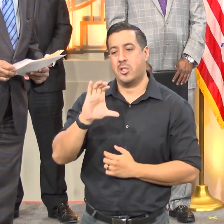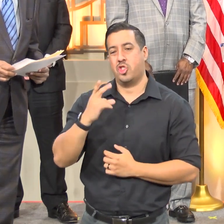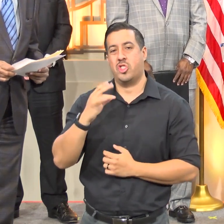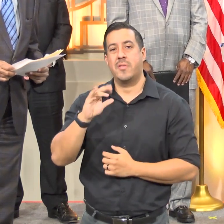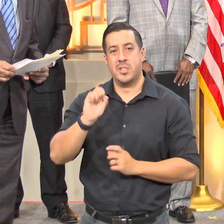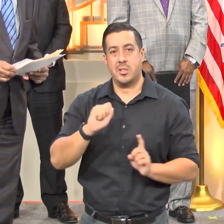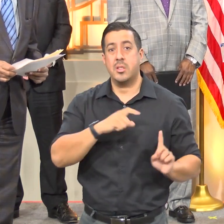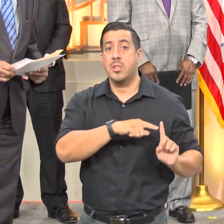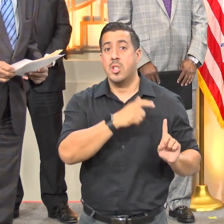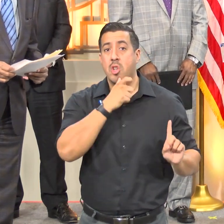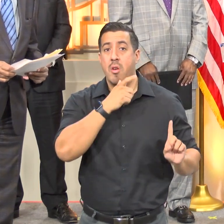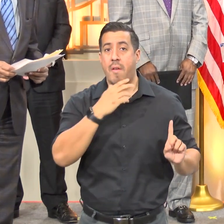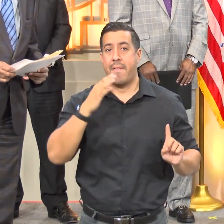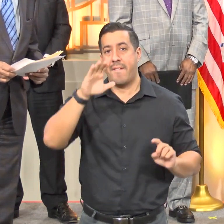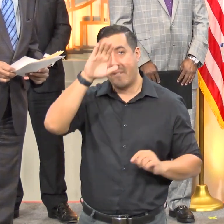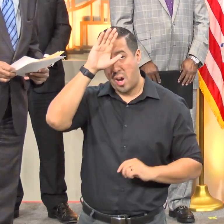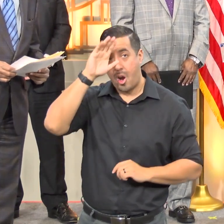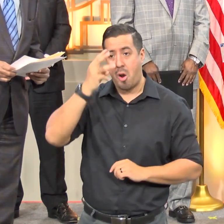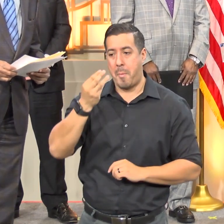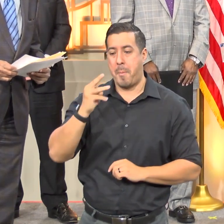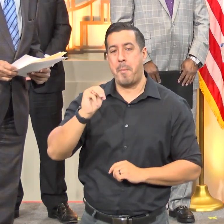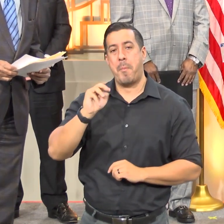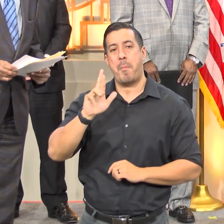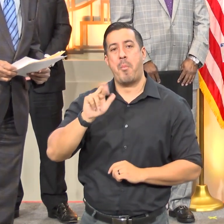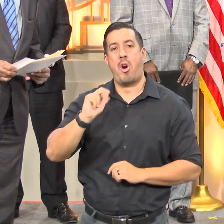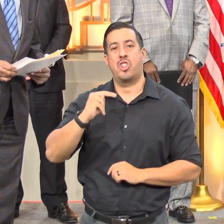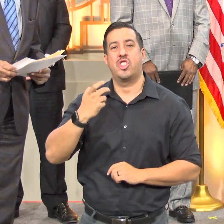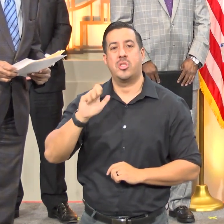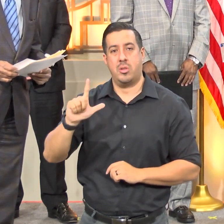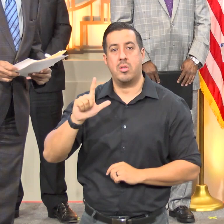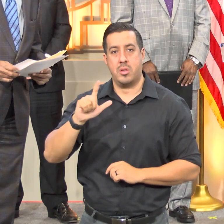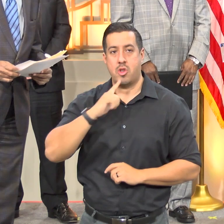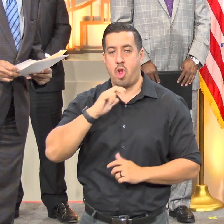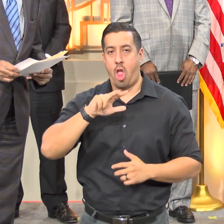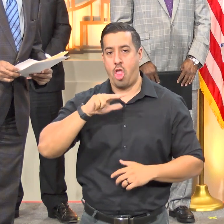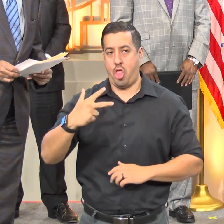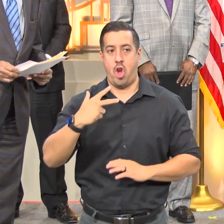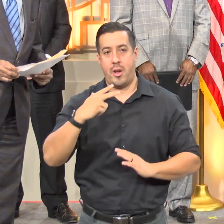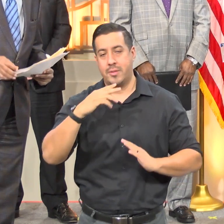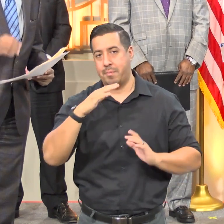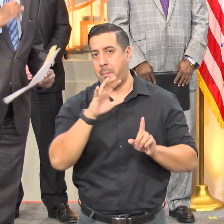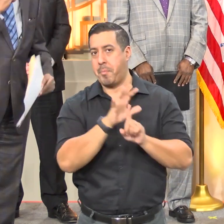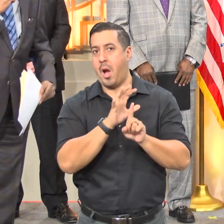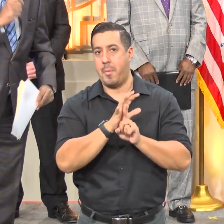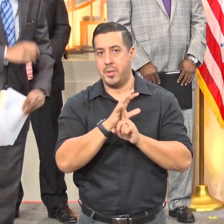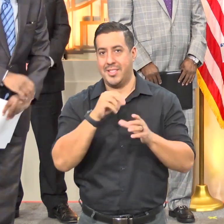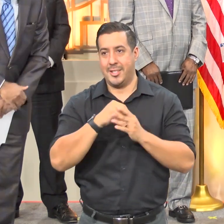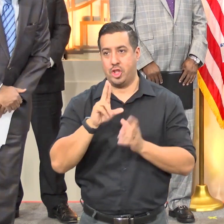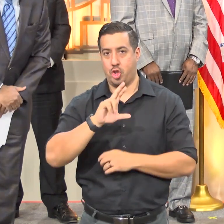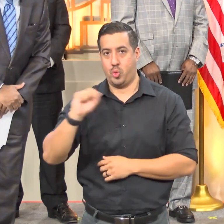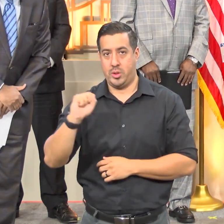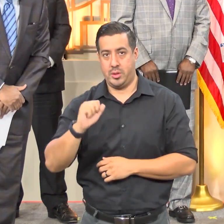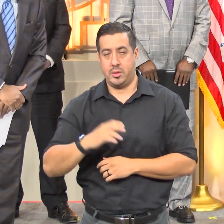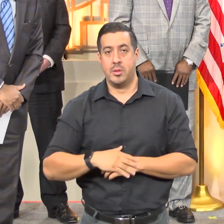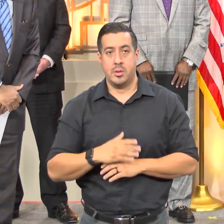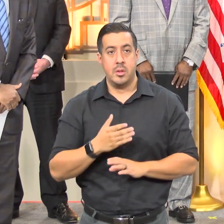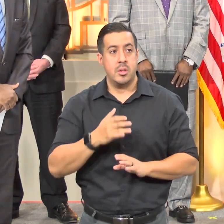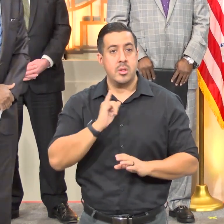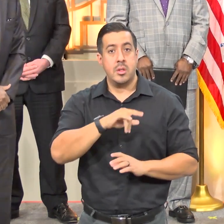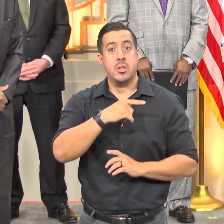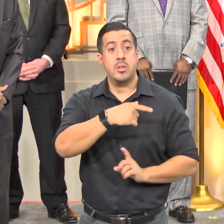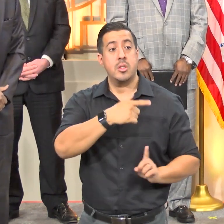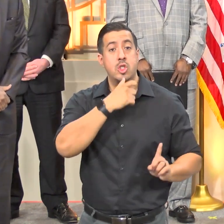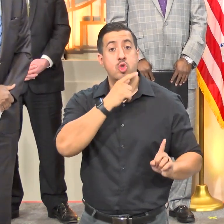fire marshal of the Harris County, Texas, third most populous county in the United States. Fire Marshal Christensen